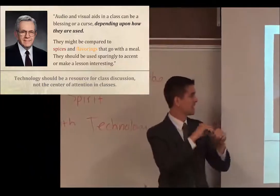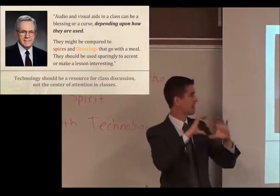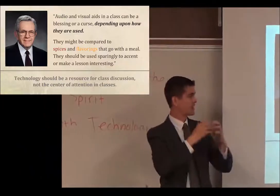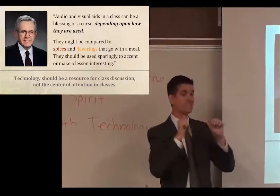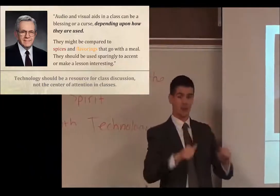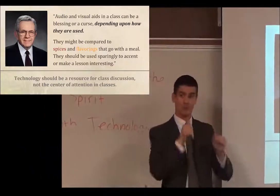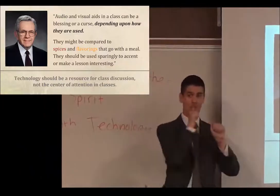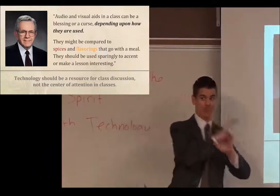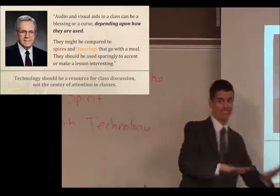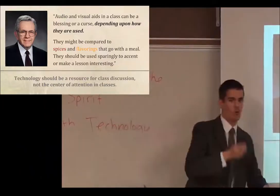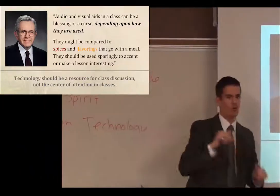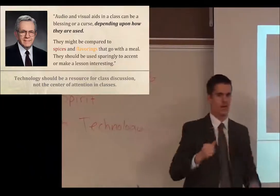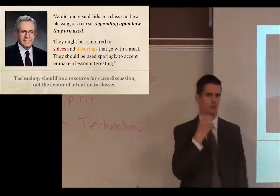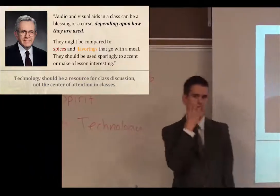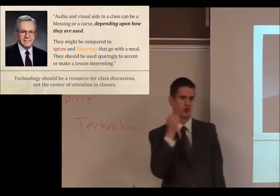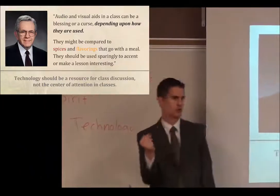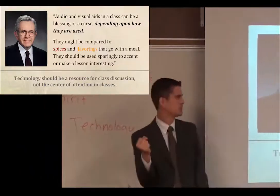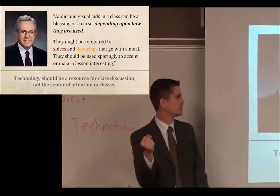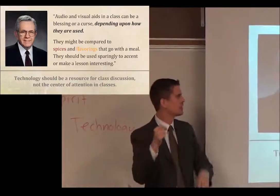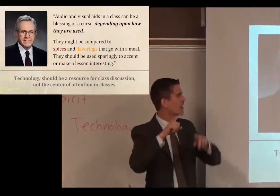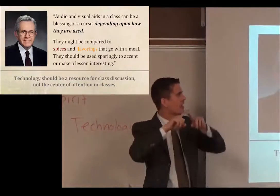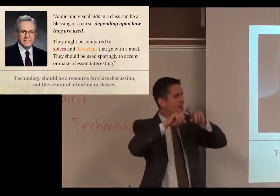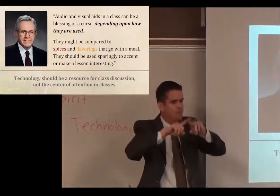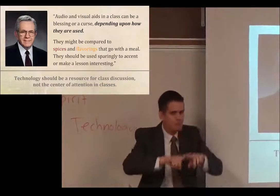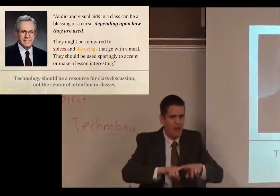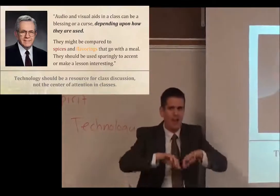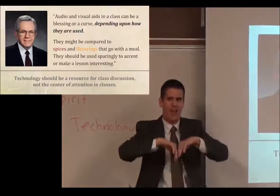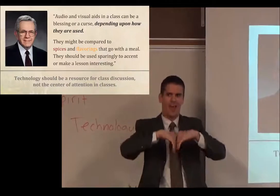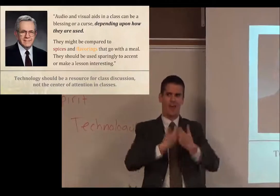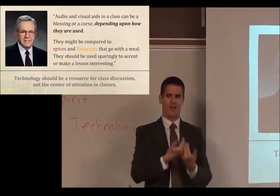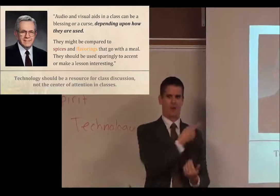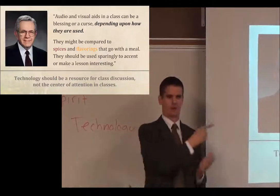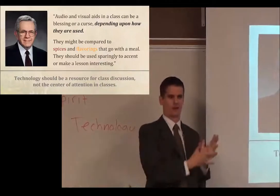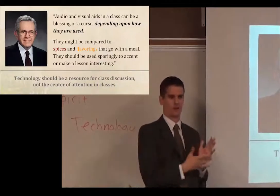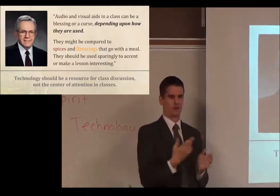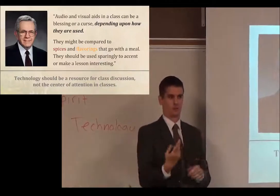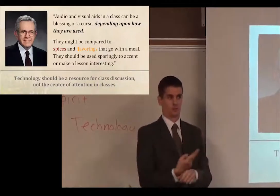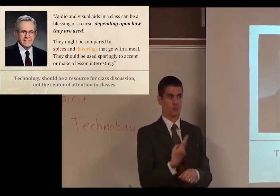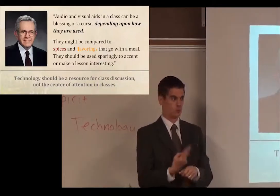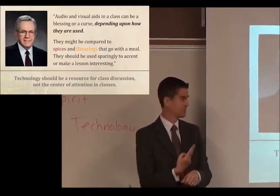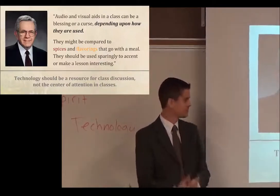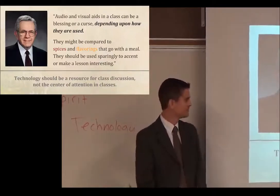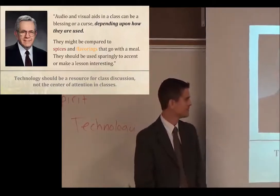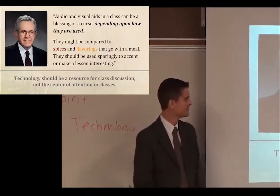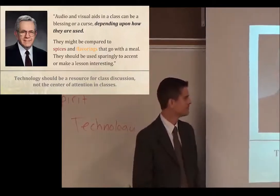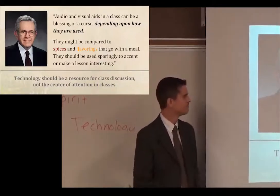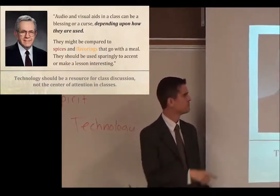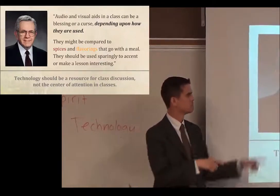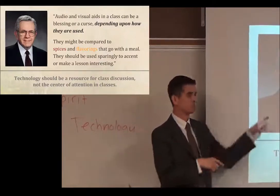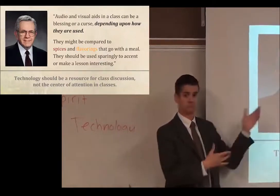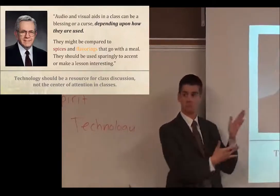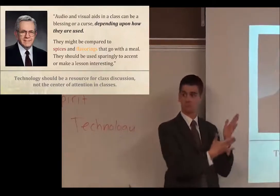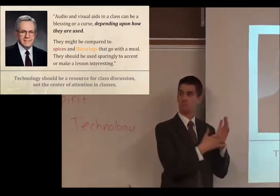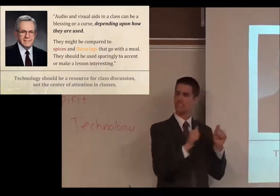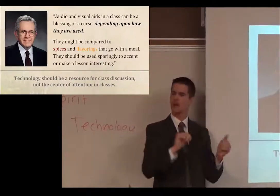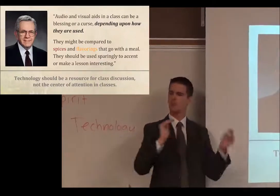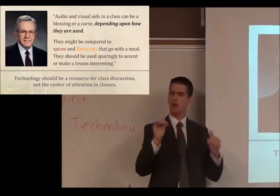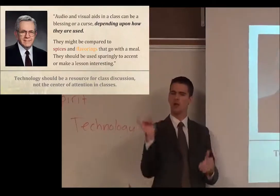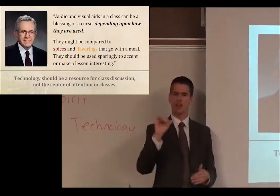Audio with visual aids in a class can be a blessing or a curse, depending on how they were used. They might be compared